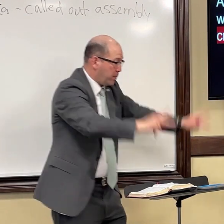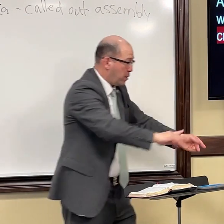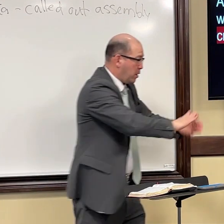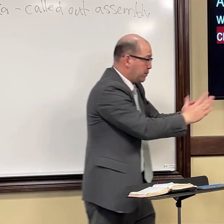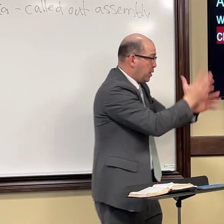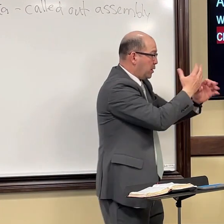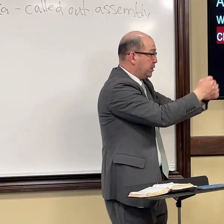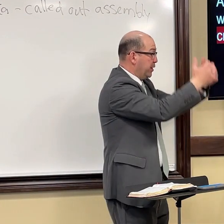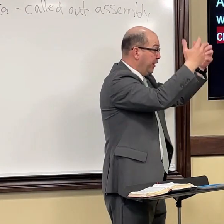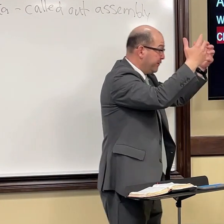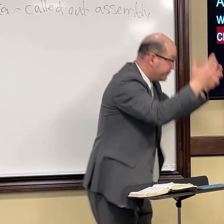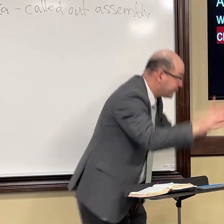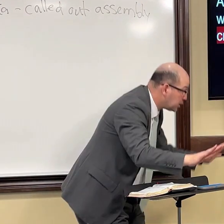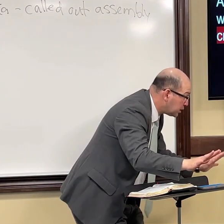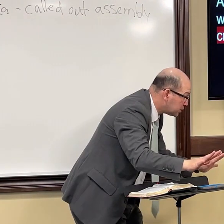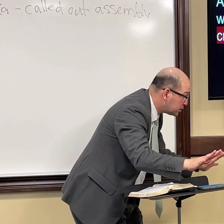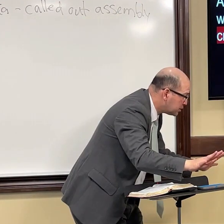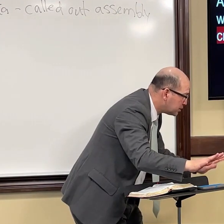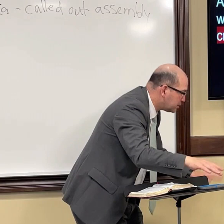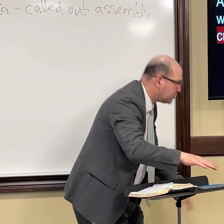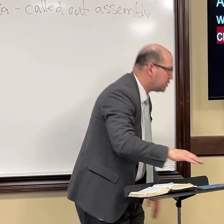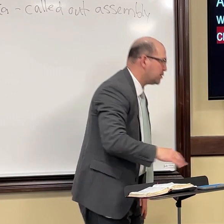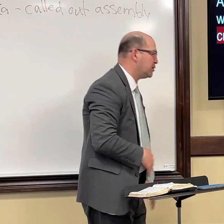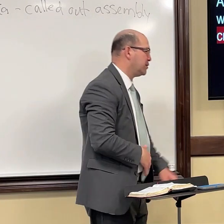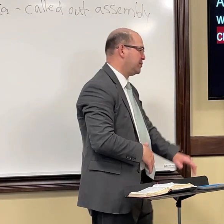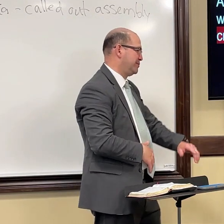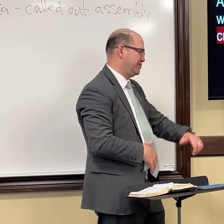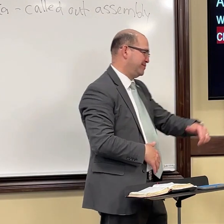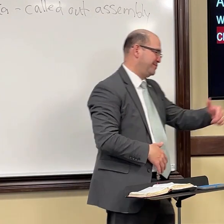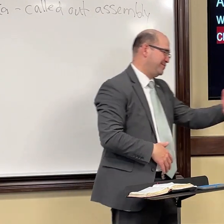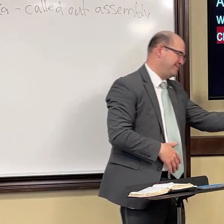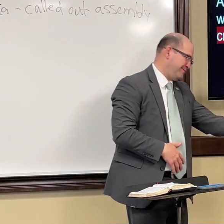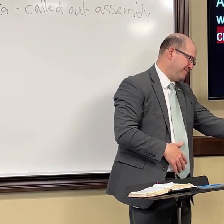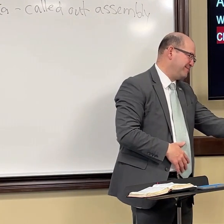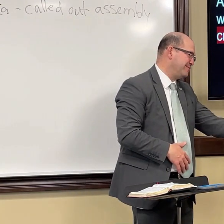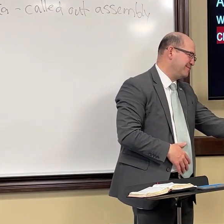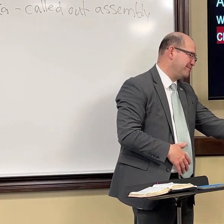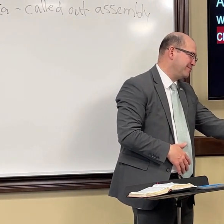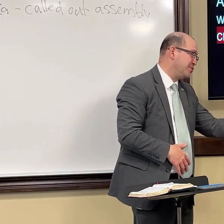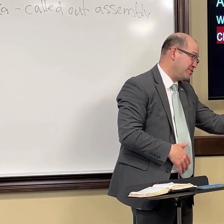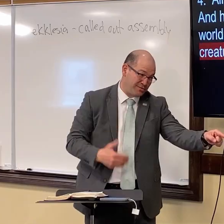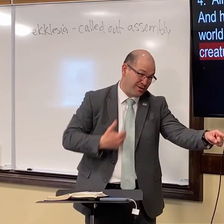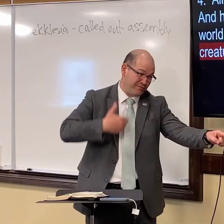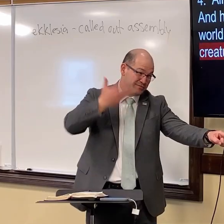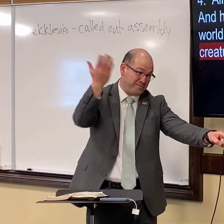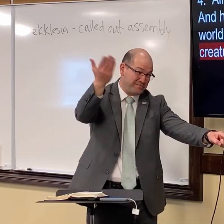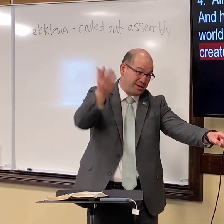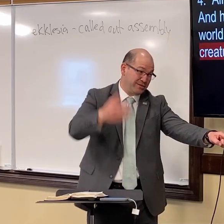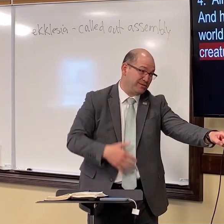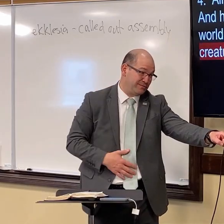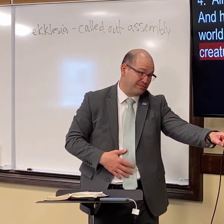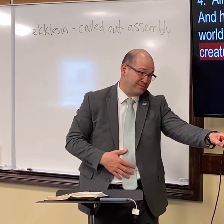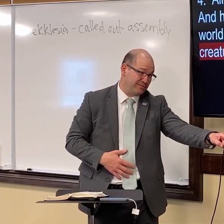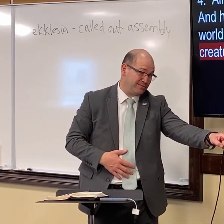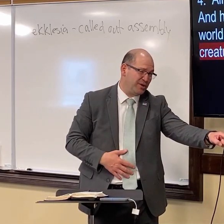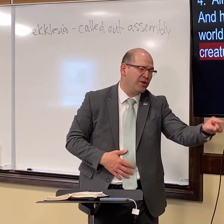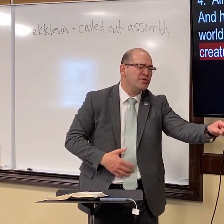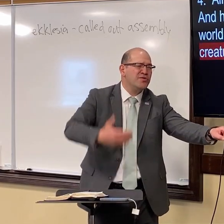is possible. When a person becomes saved, now it's their turn because they have